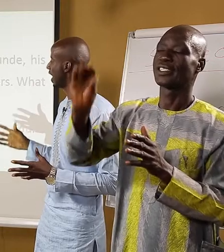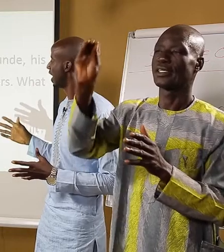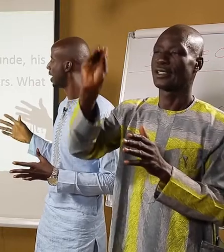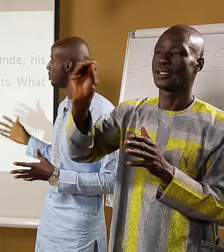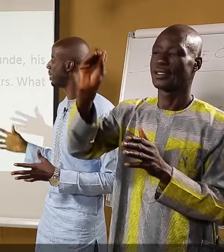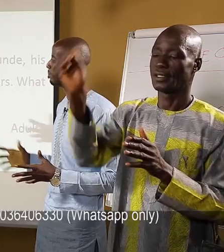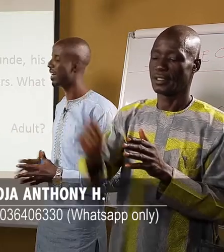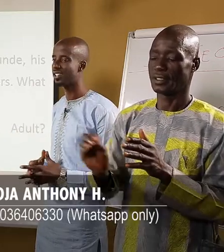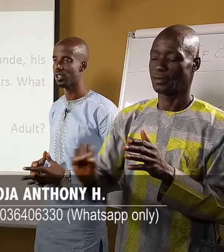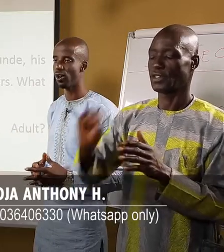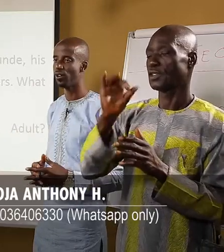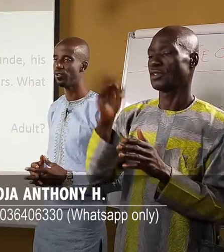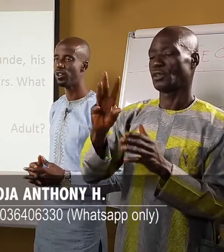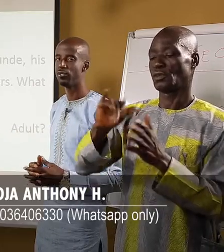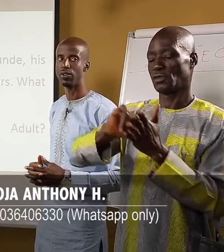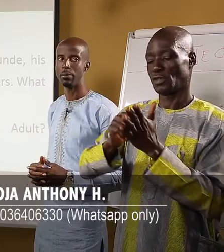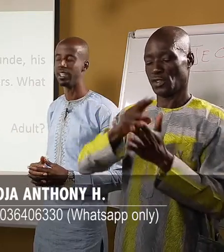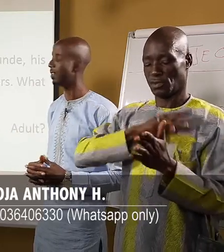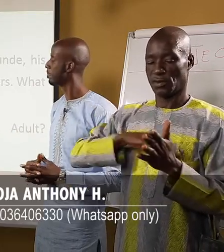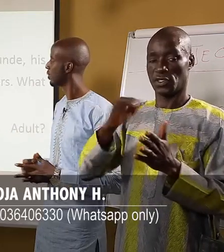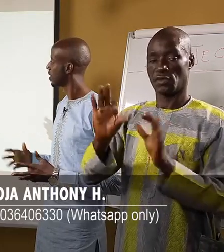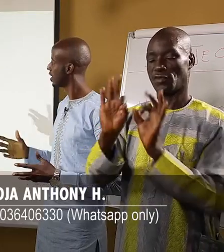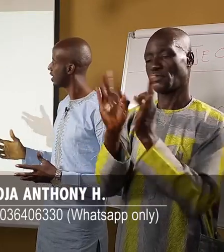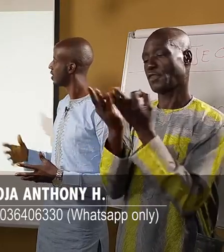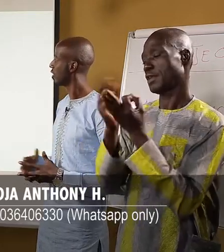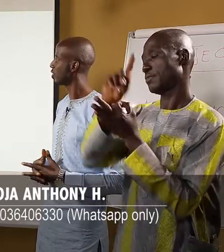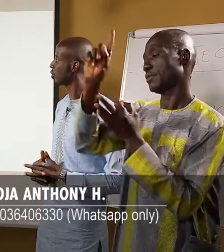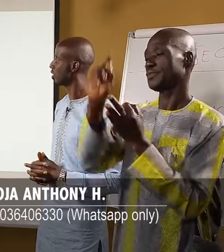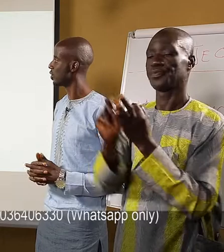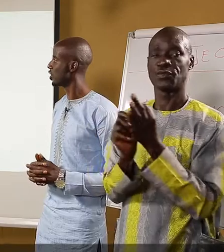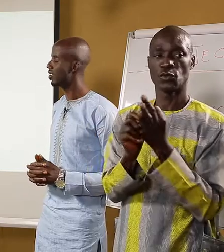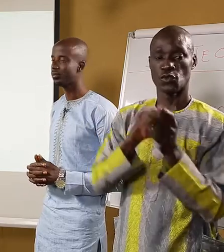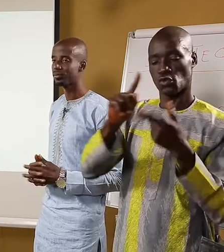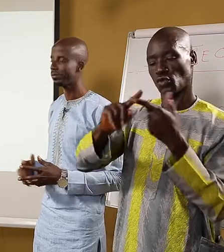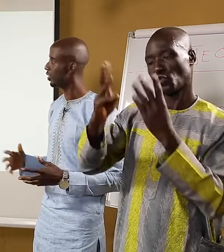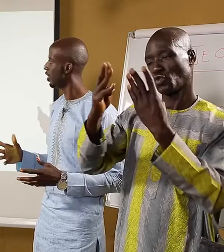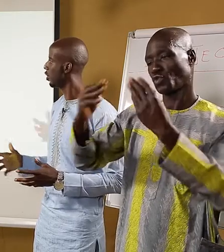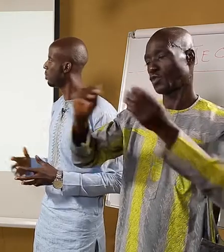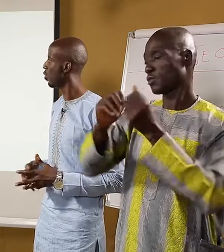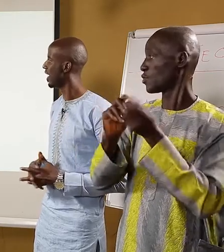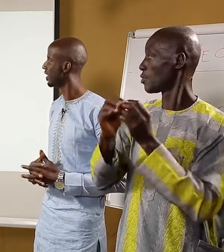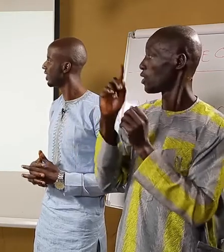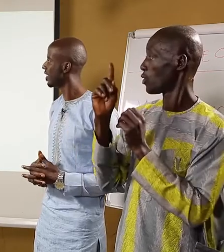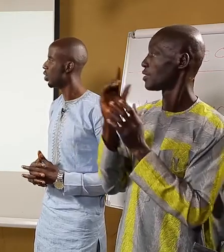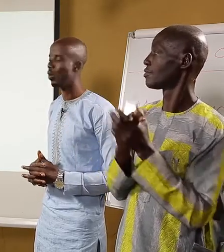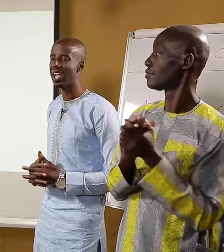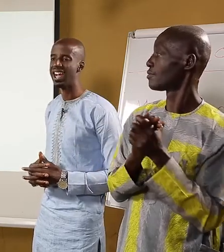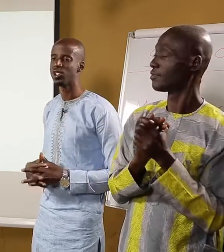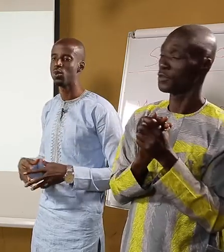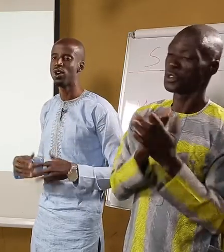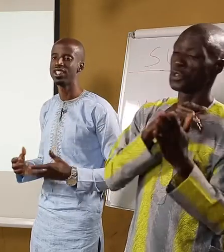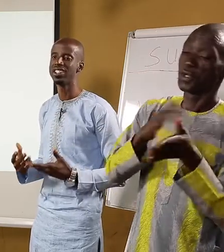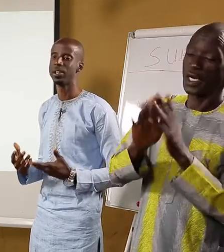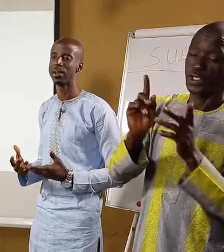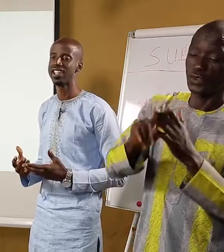these members of family? So let's go to the solution. Number 1, we are